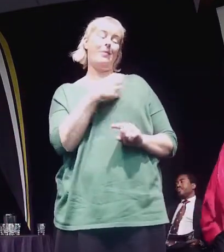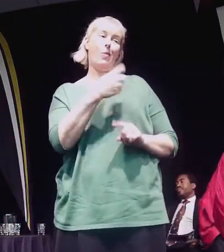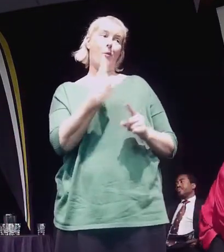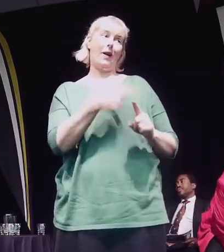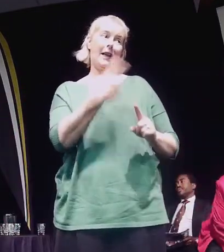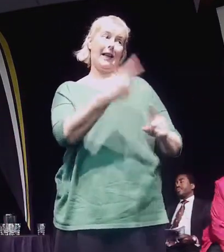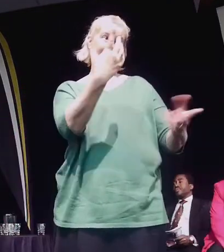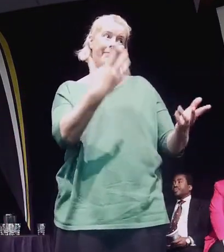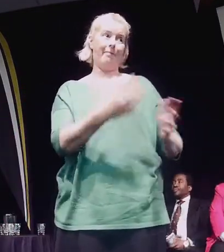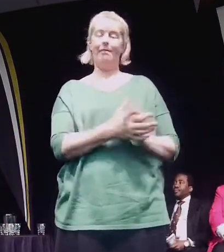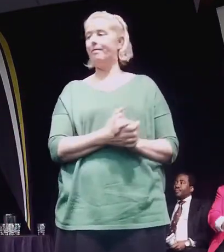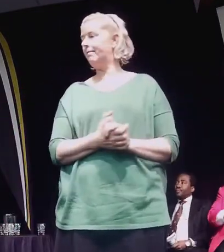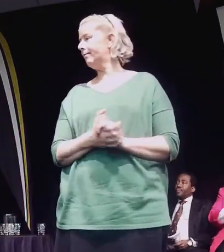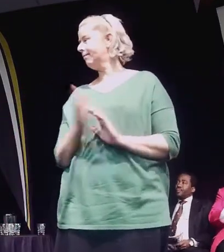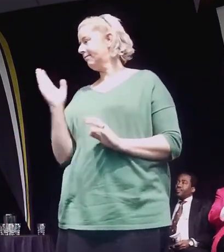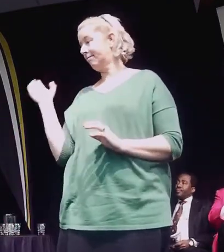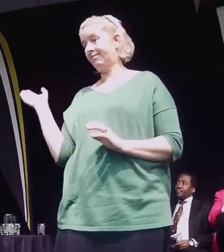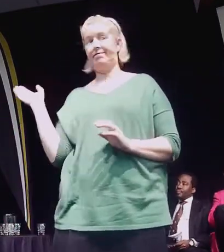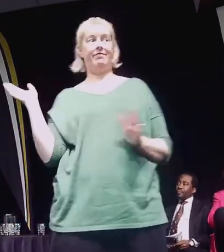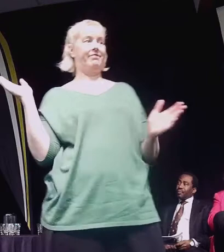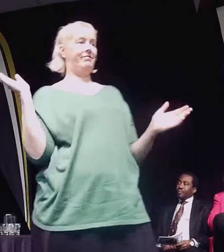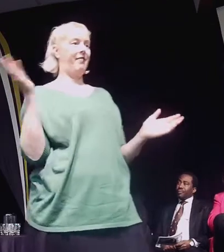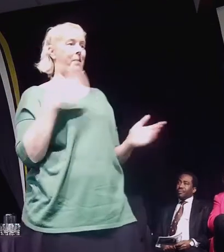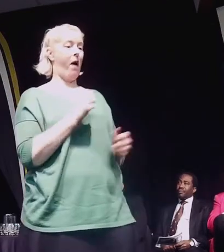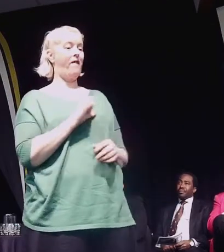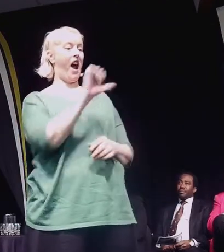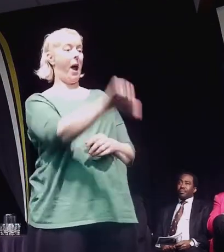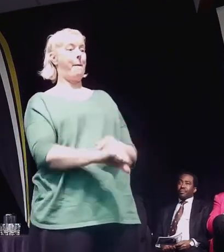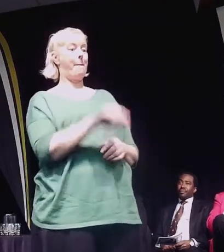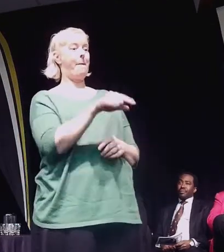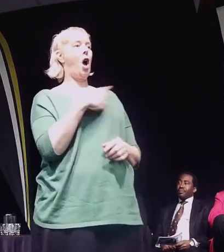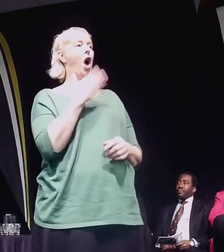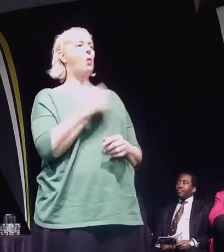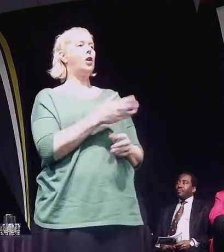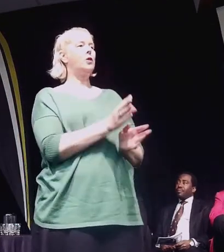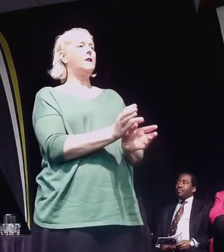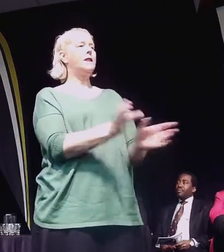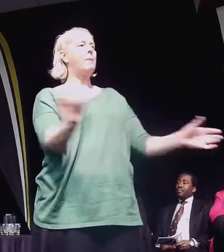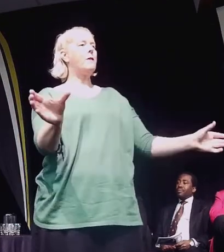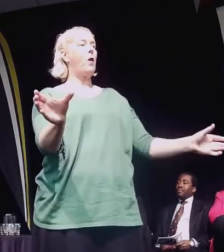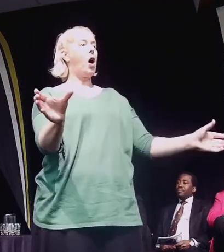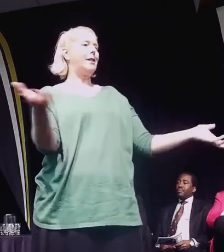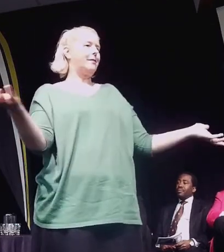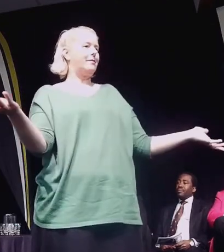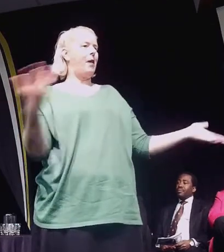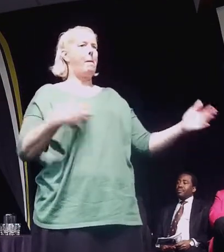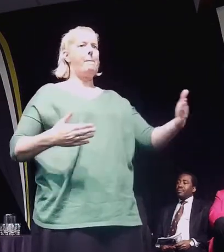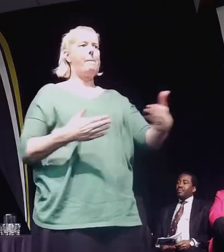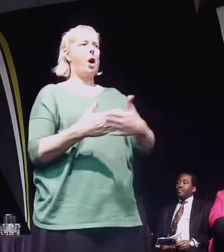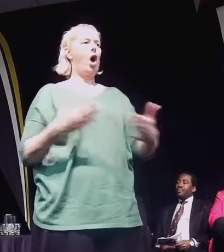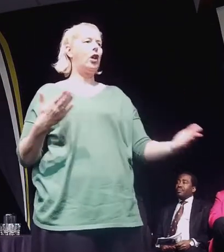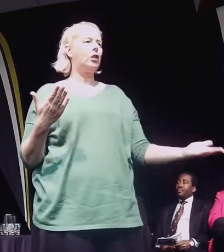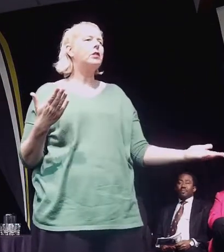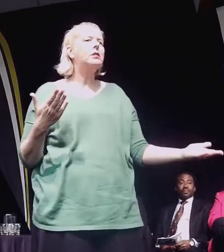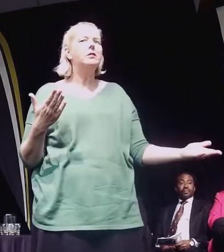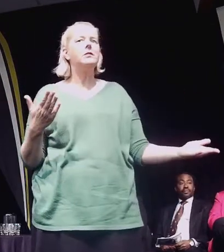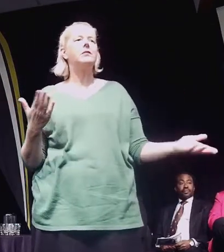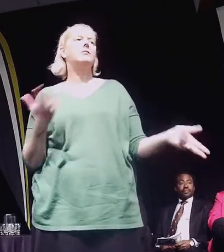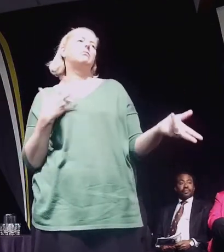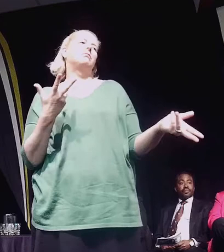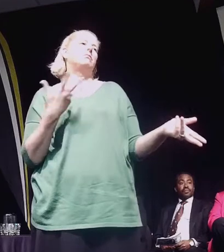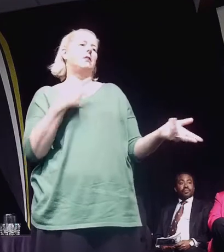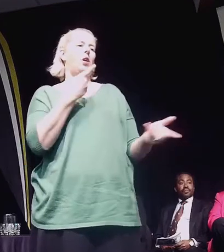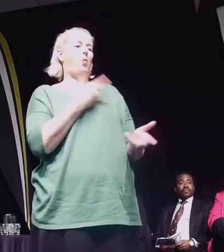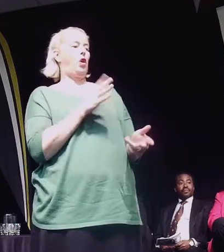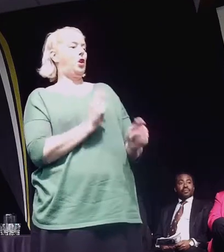Yeah, I want to subdivide my farm, but again, you're blocked by wanting to actually, you know, build houses and to do something